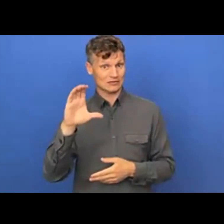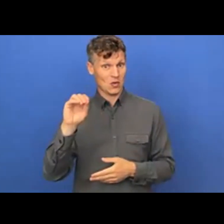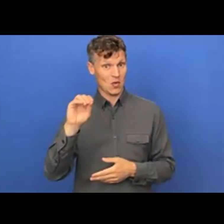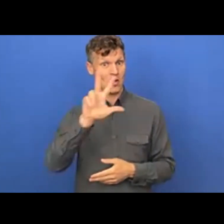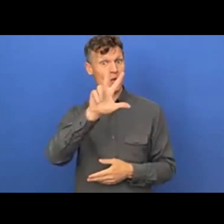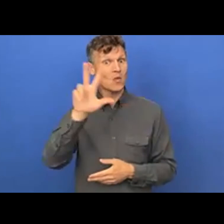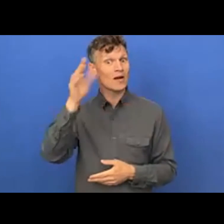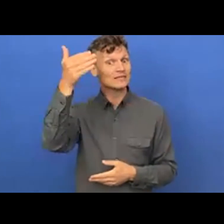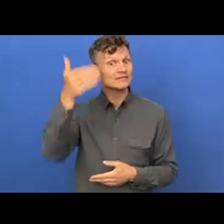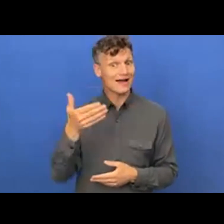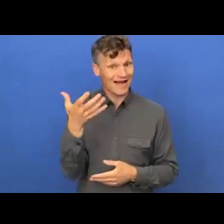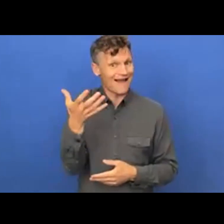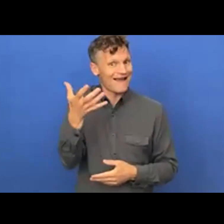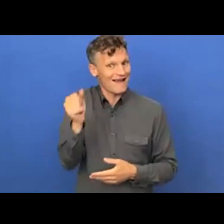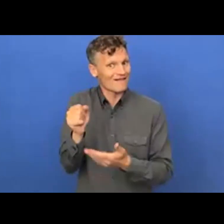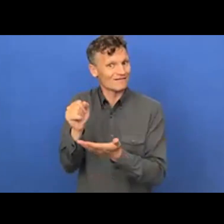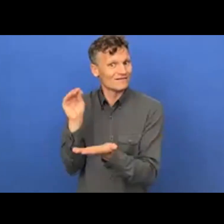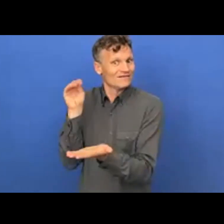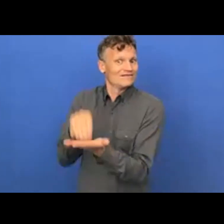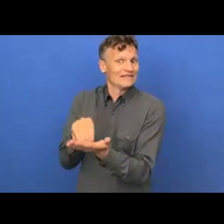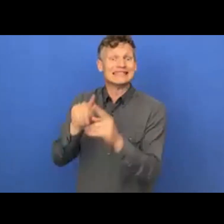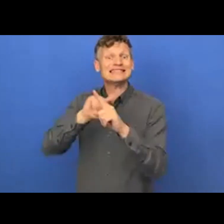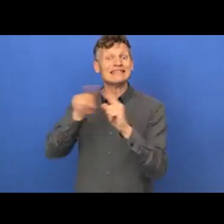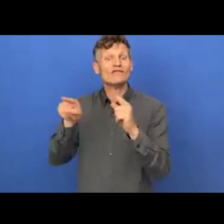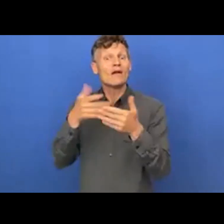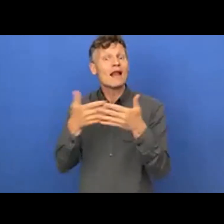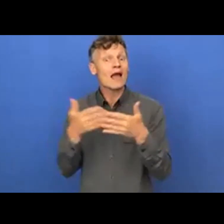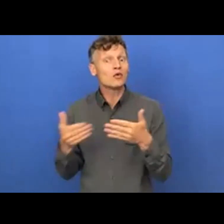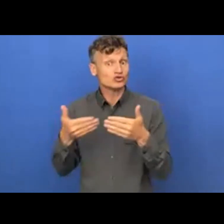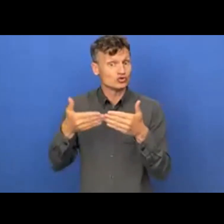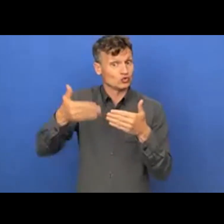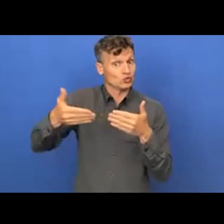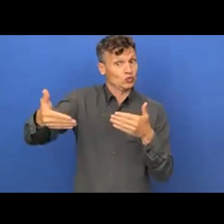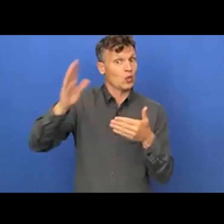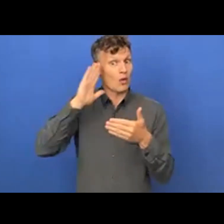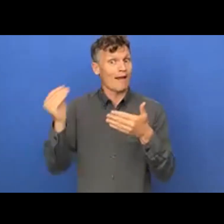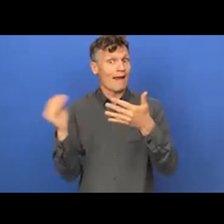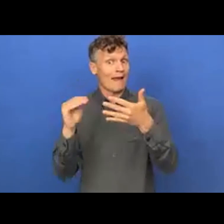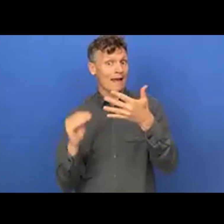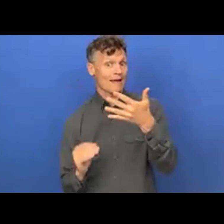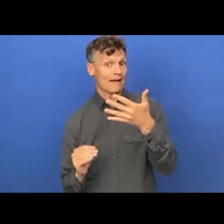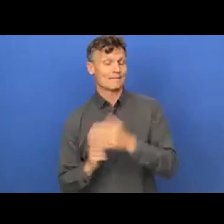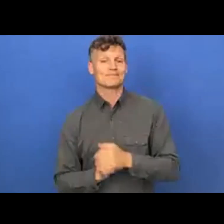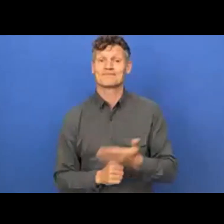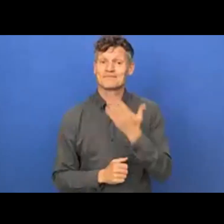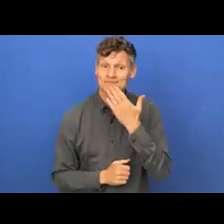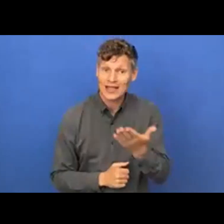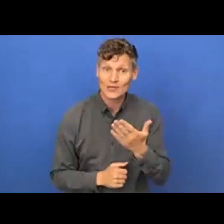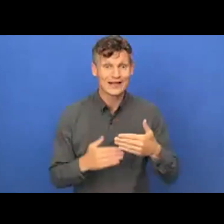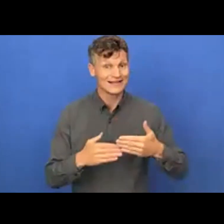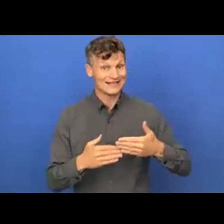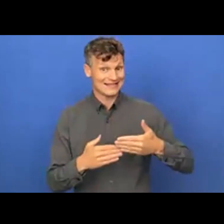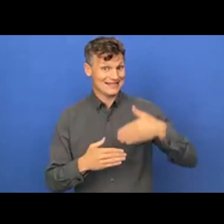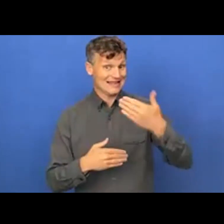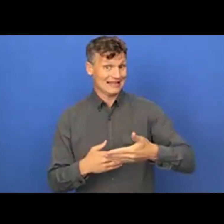version, it will come soon. So thanks a lot. And we'll have another meeting on